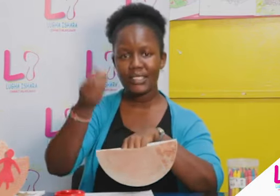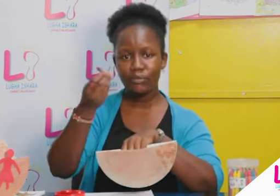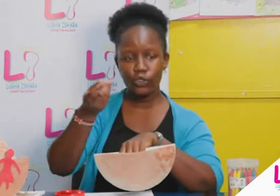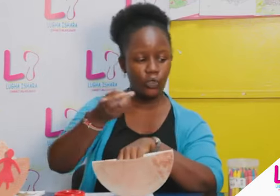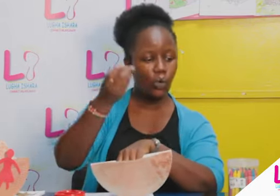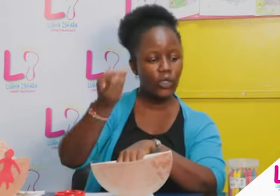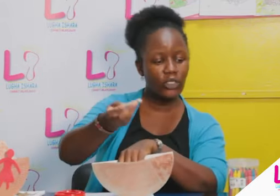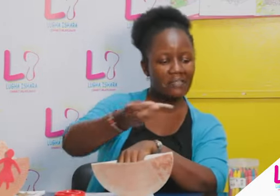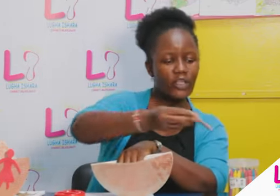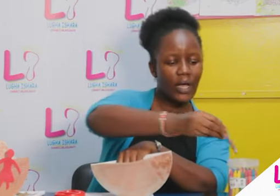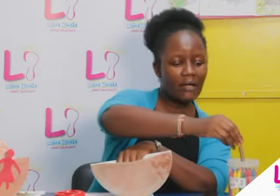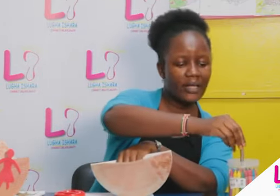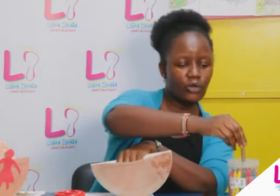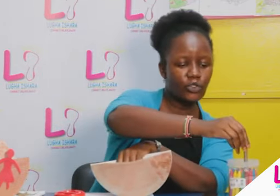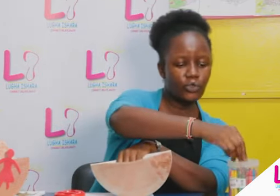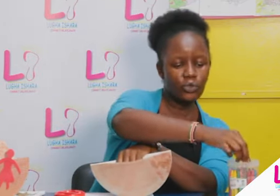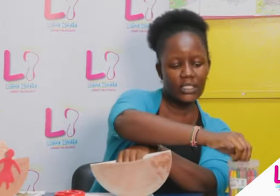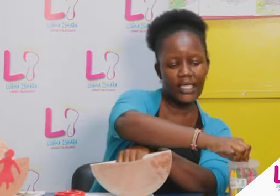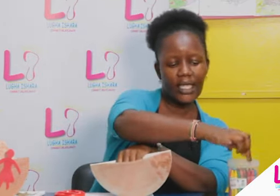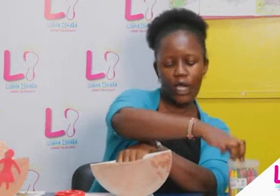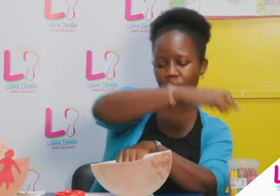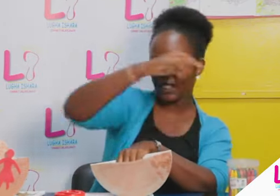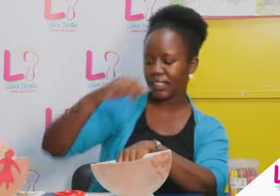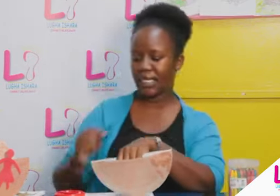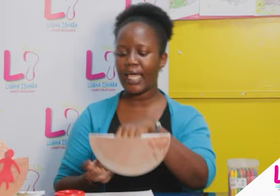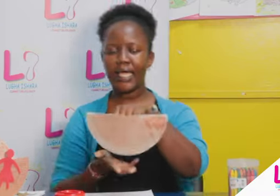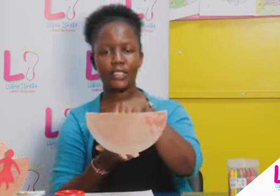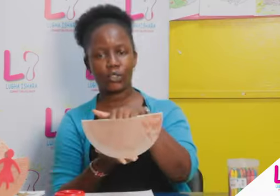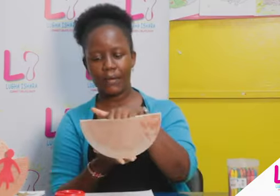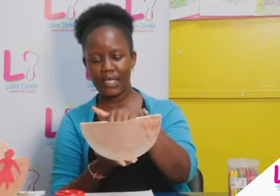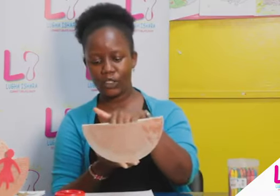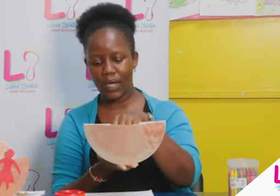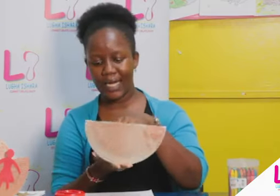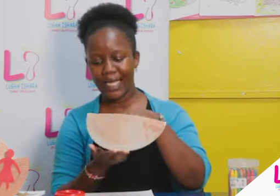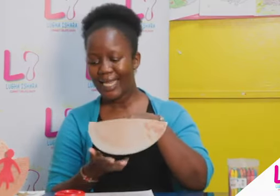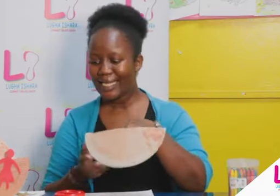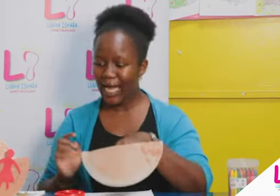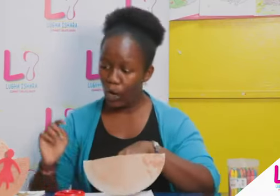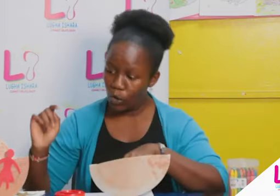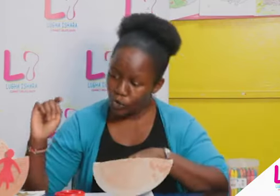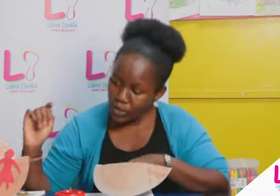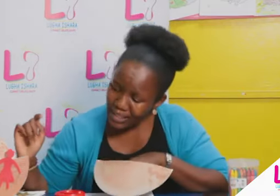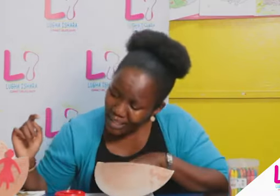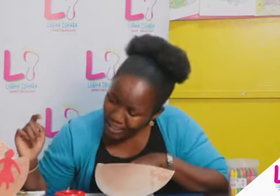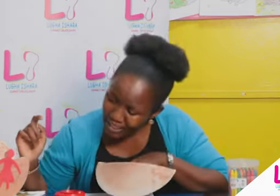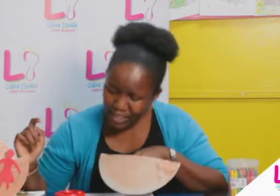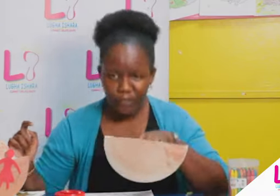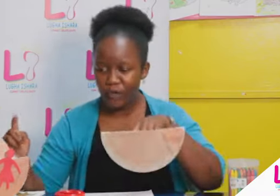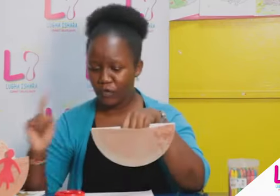up to you. With whatever you have around you, take care of it and you can make it work. Now, do you see anything different from